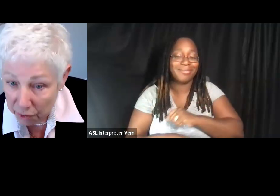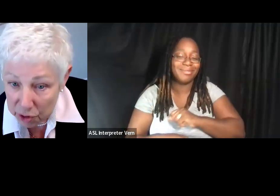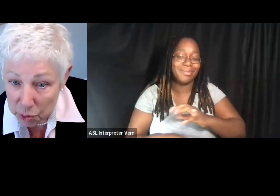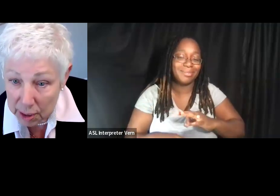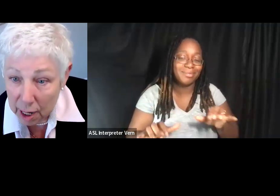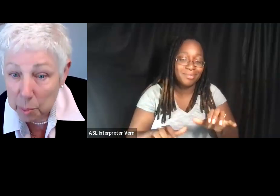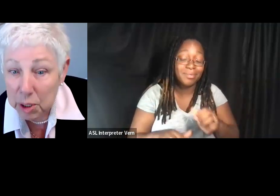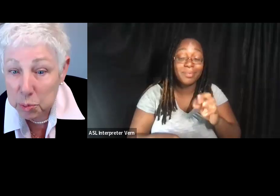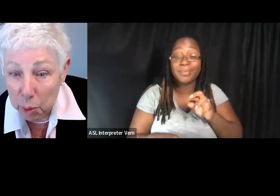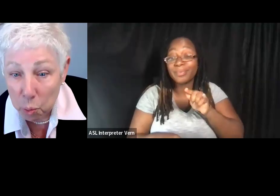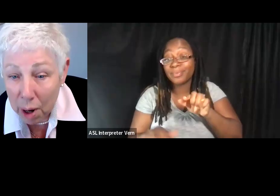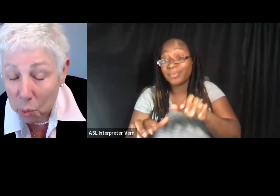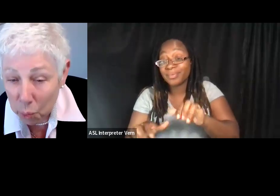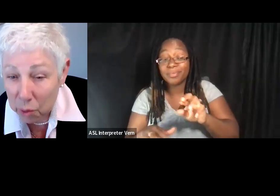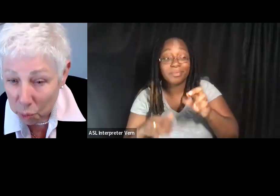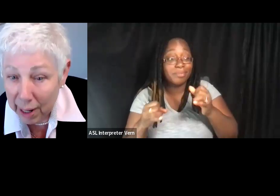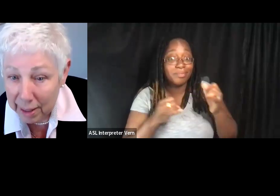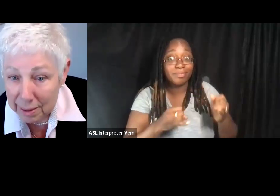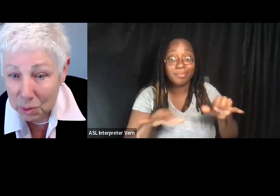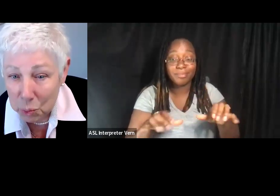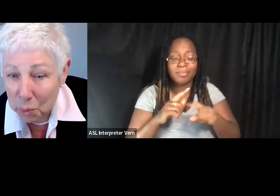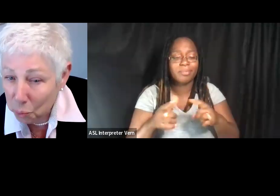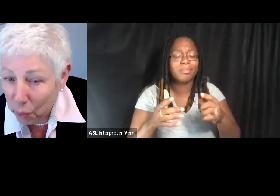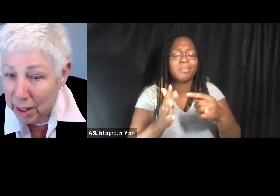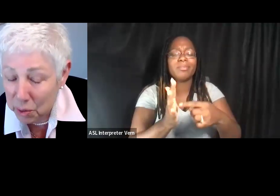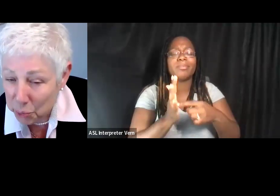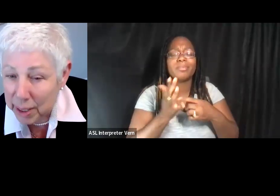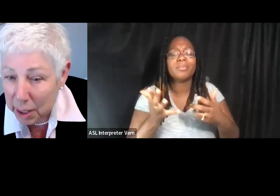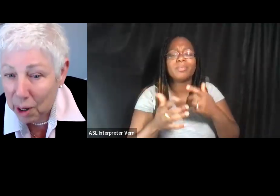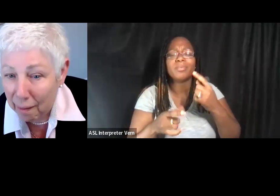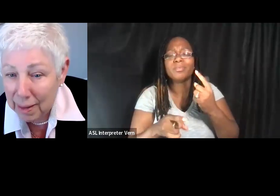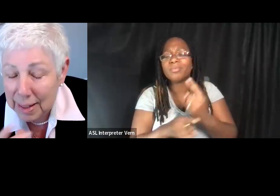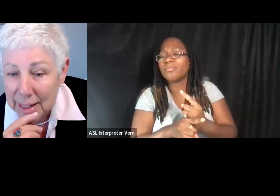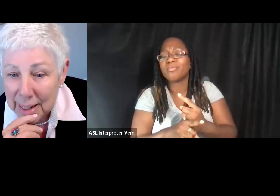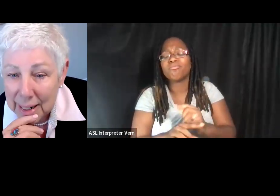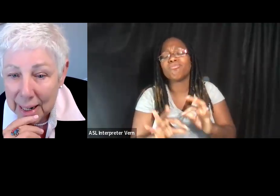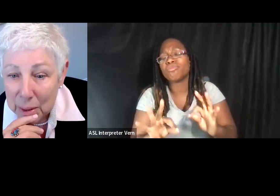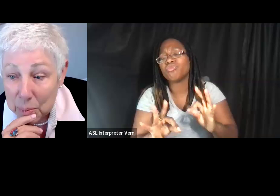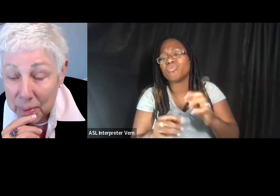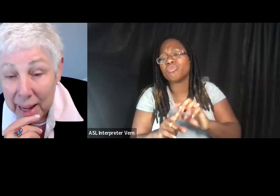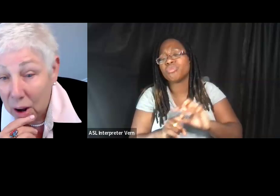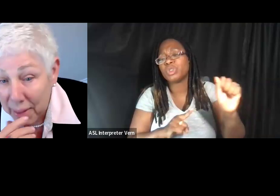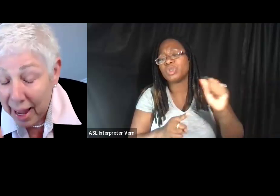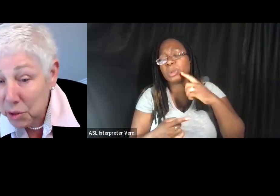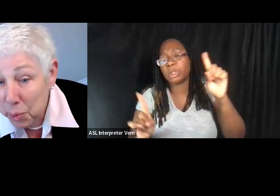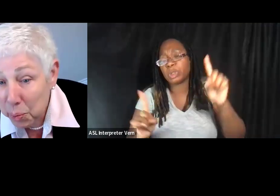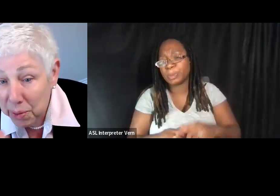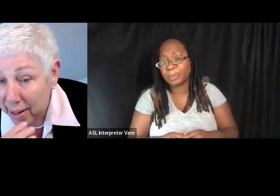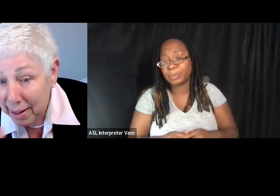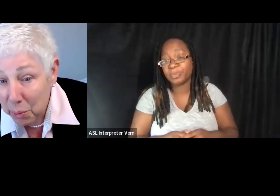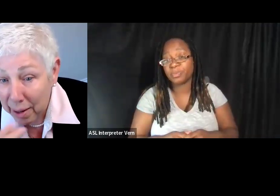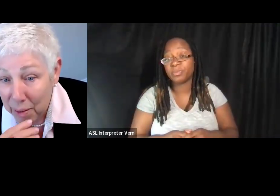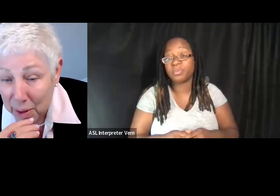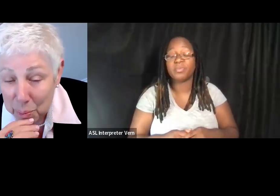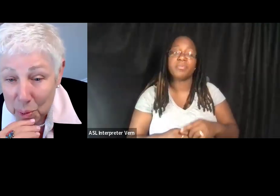that individuals accomplished, but what went right? What went really well? They have to report